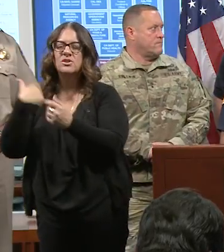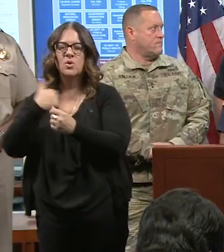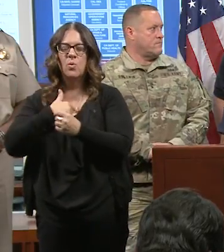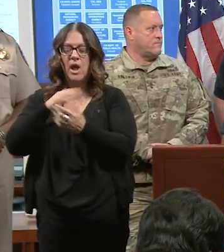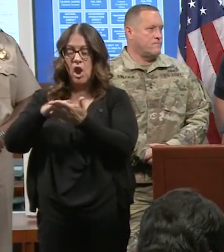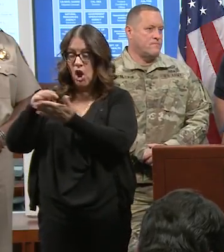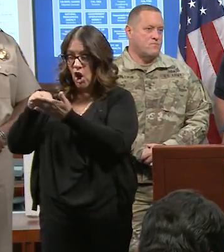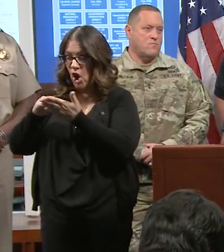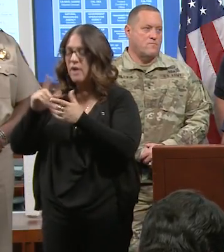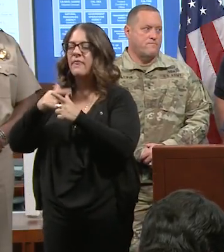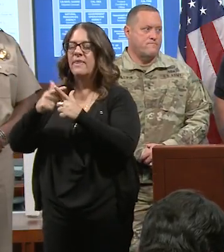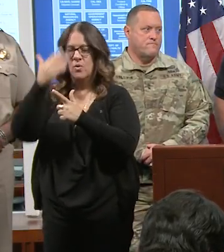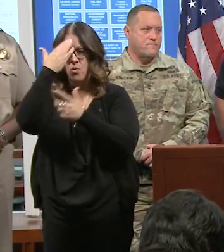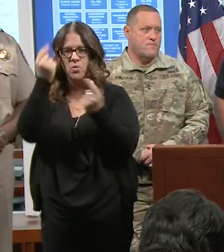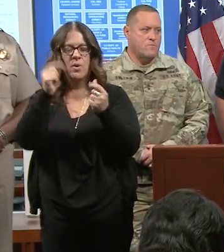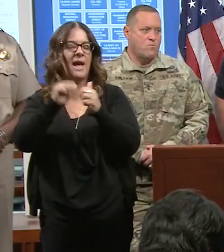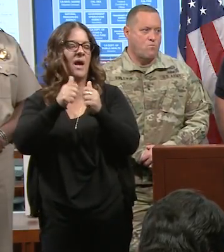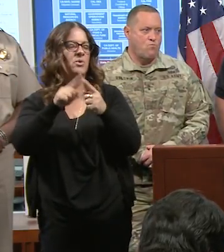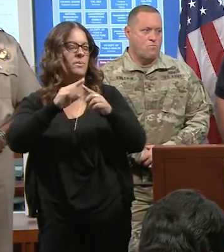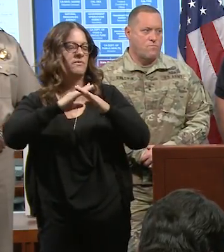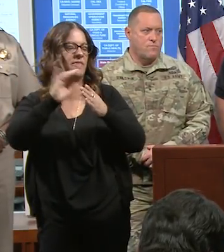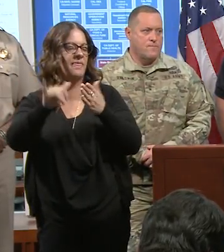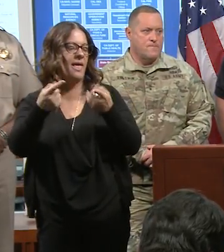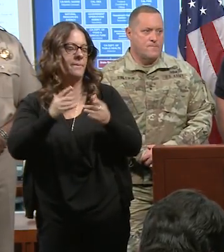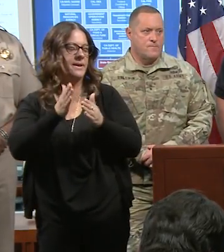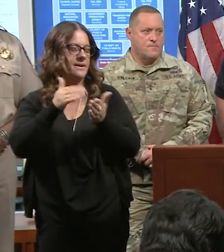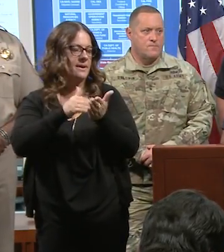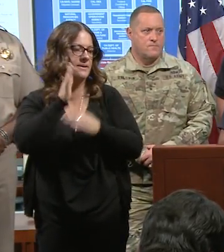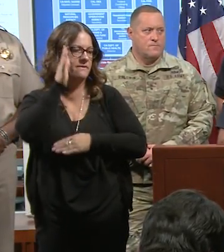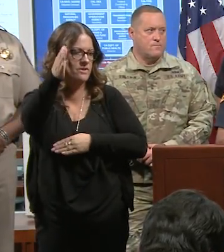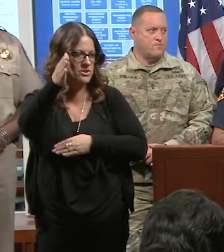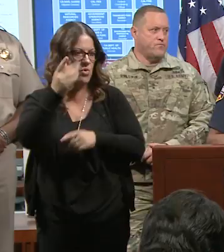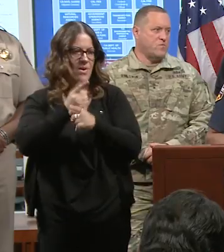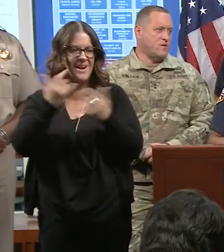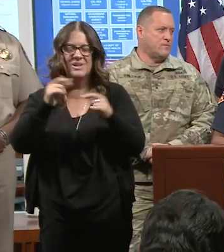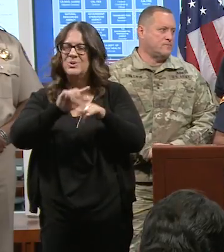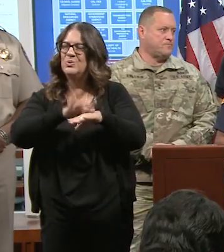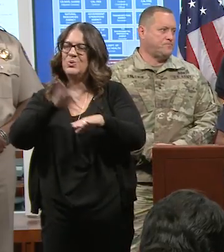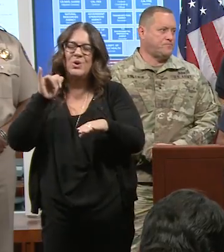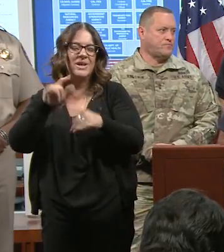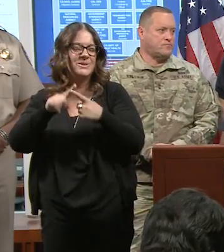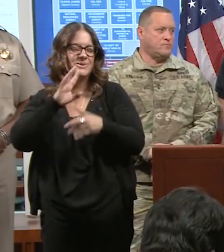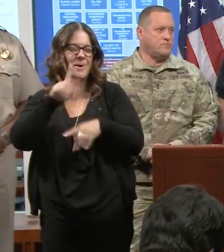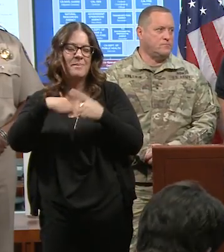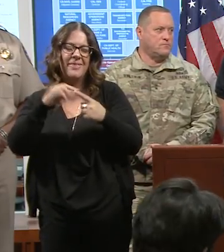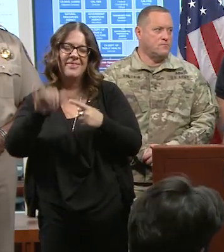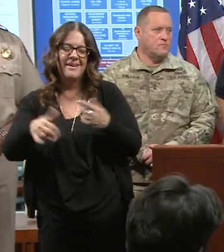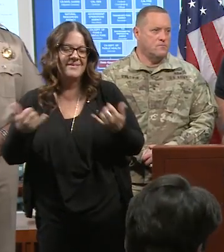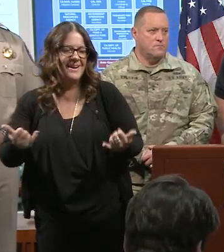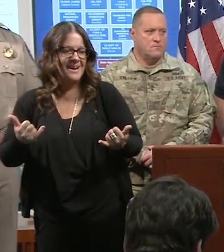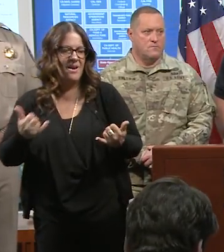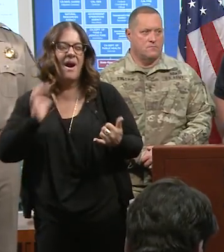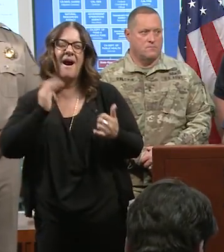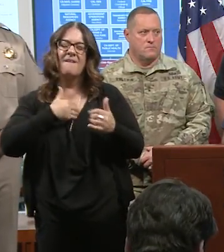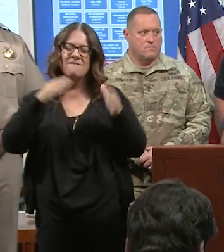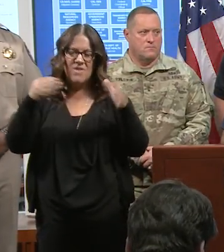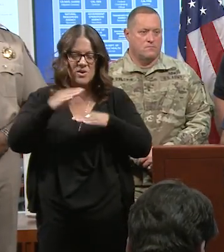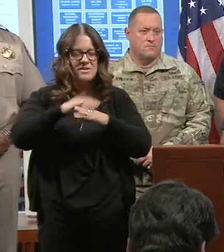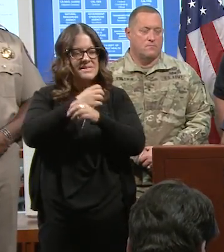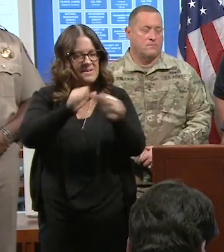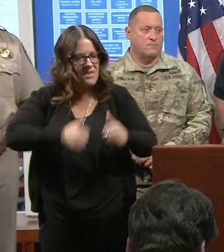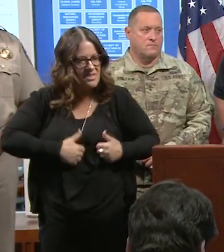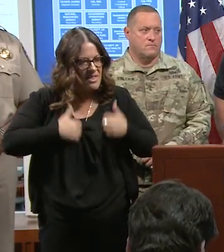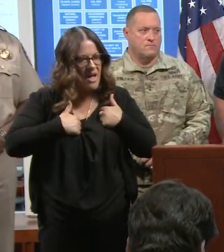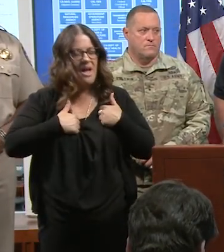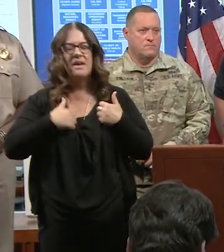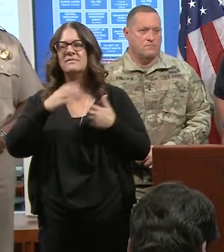those in the future. But at this point, it's way too early to talk about it. Our primary efforts focused on stopping this fire and protecting lives. We do, however, have